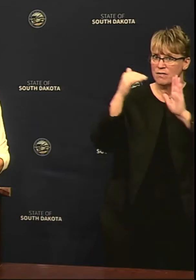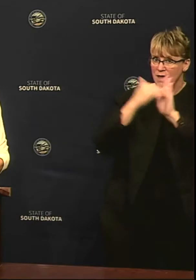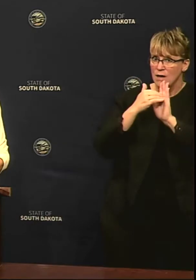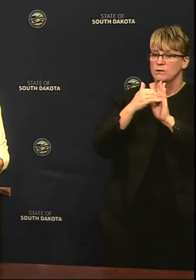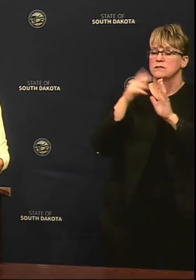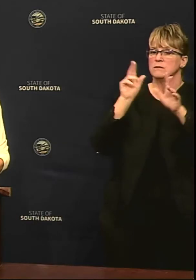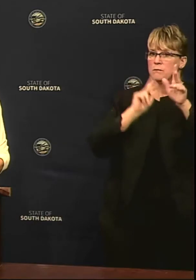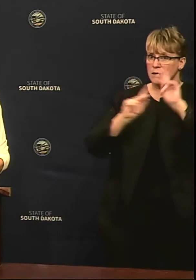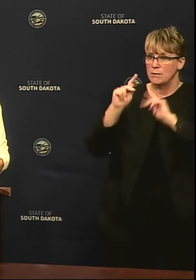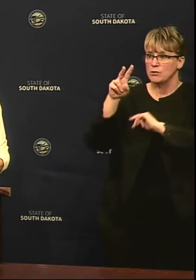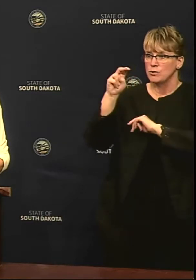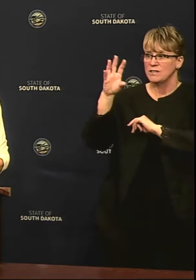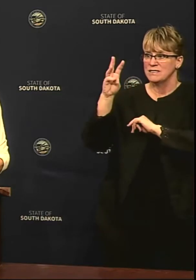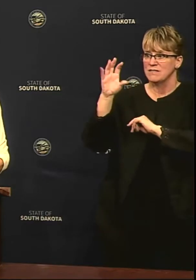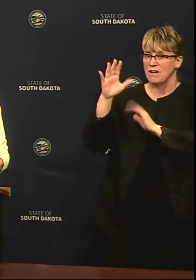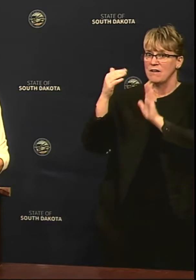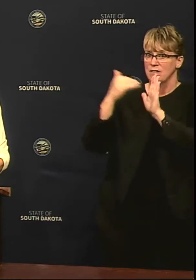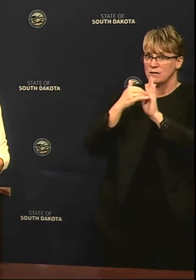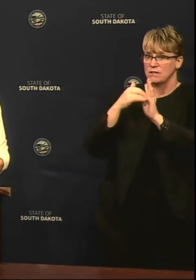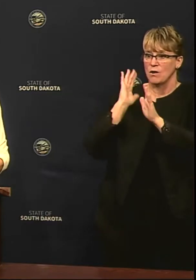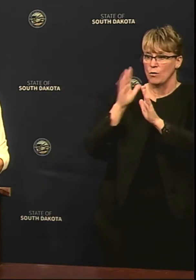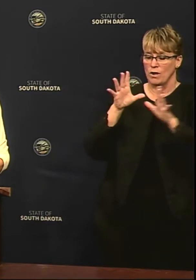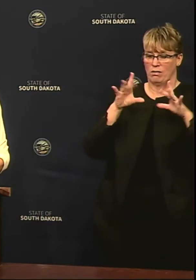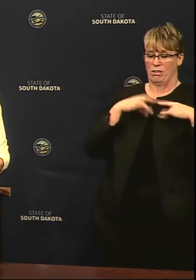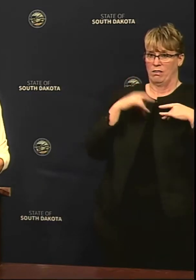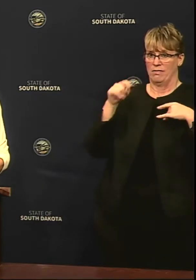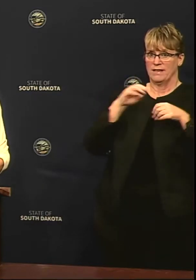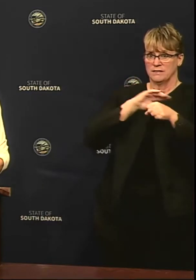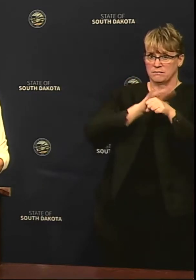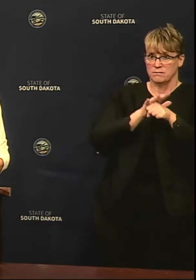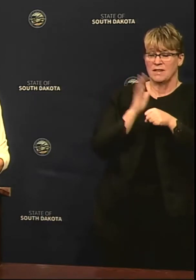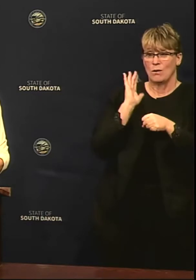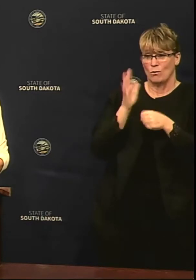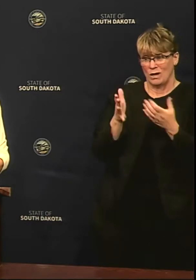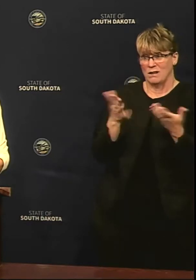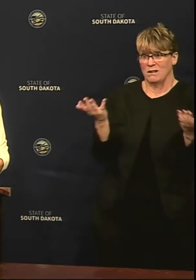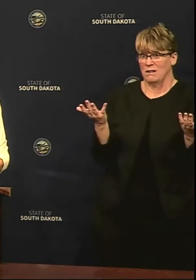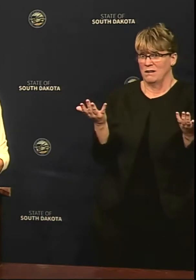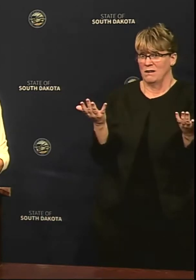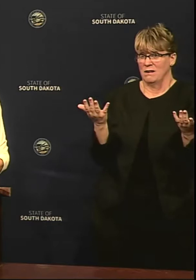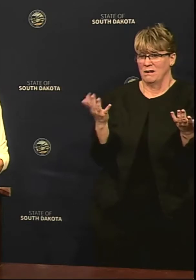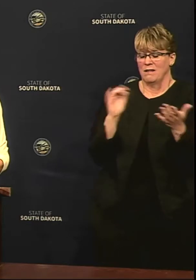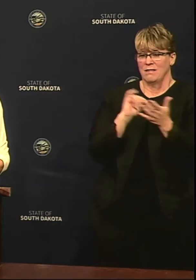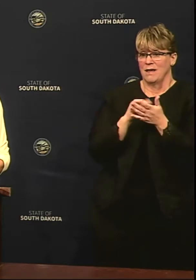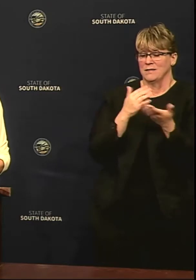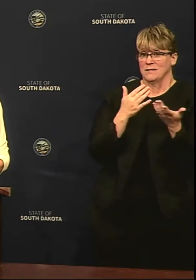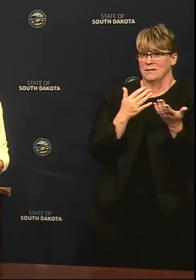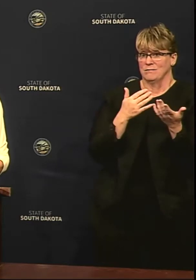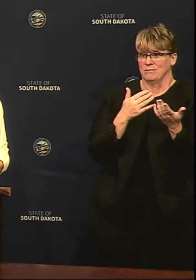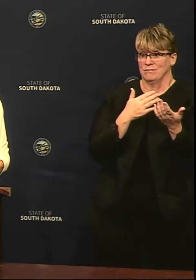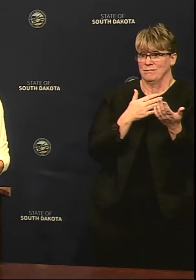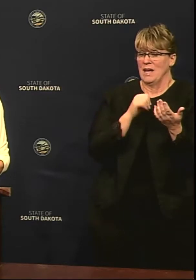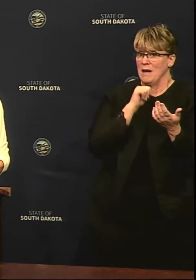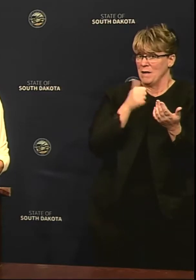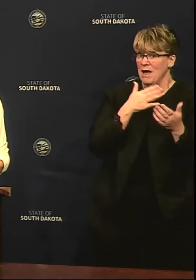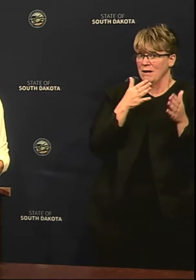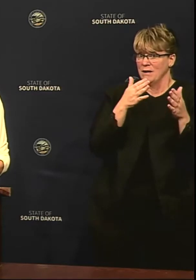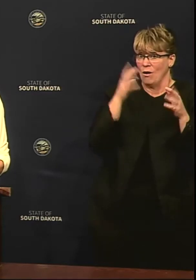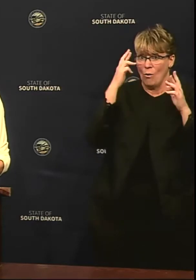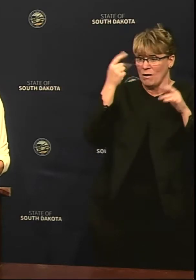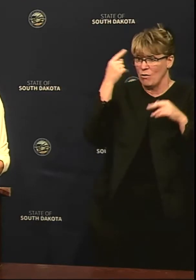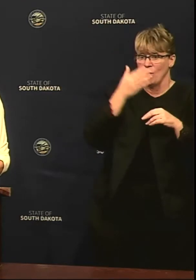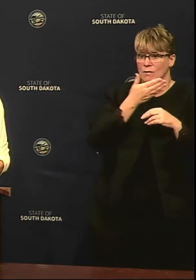265,000 people will be infected with this virus. At the best case scenario. Now, I'm not planning for the best case